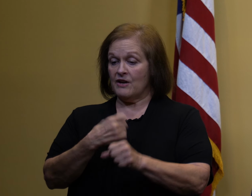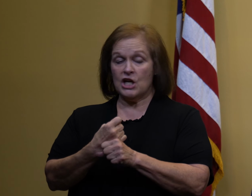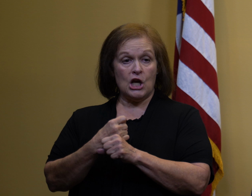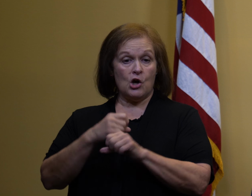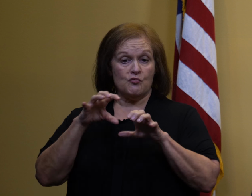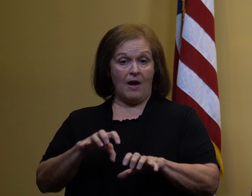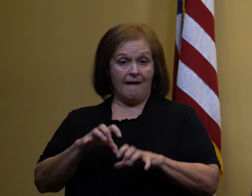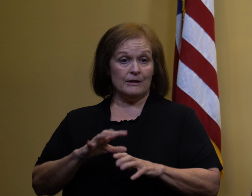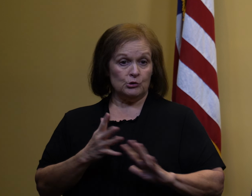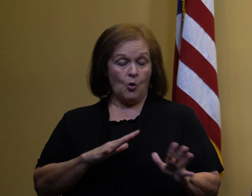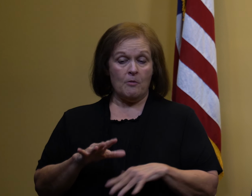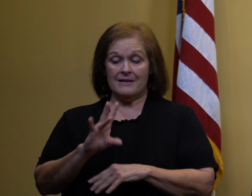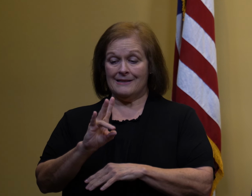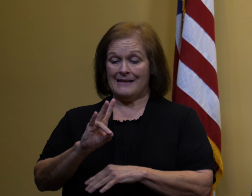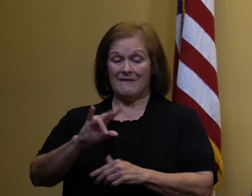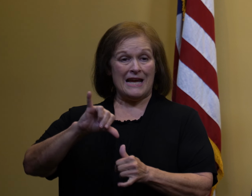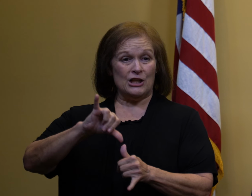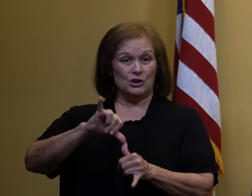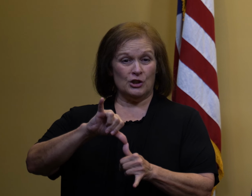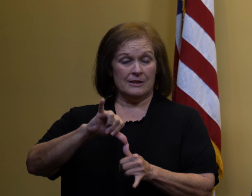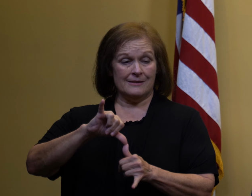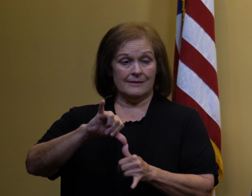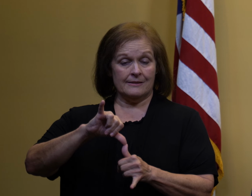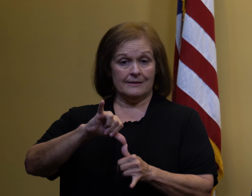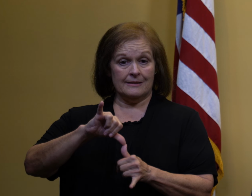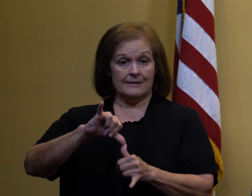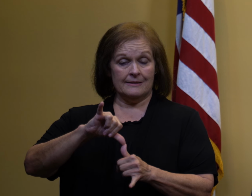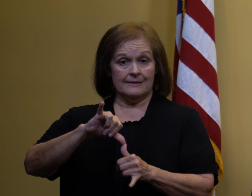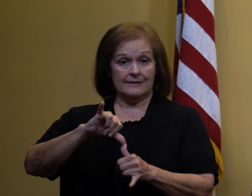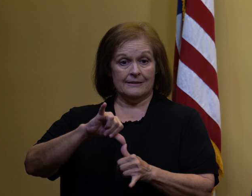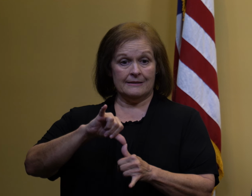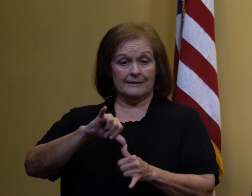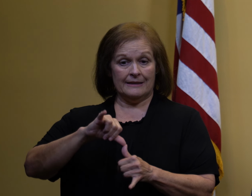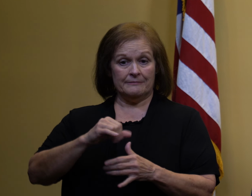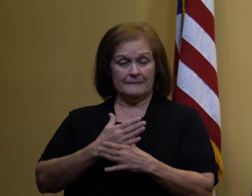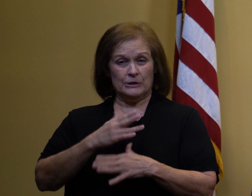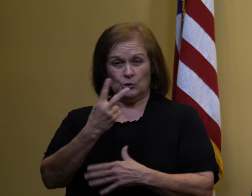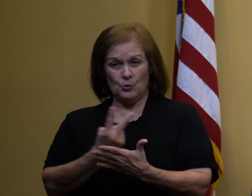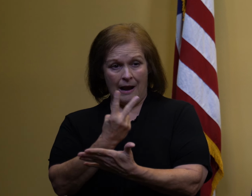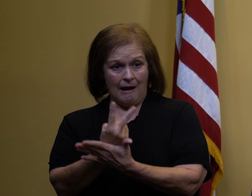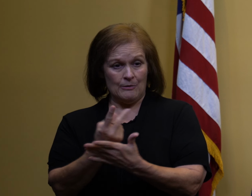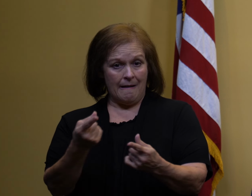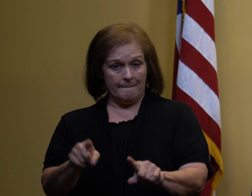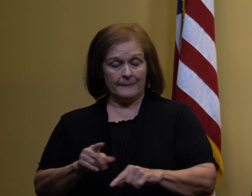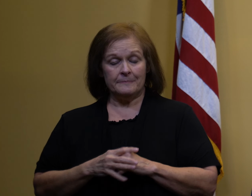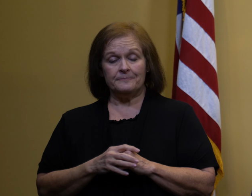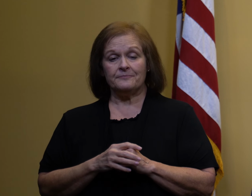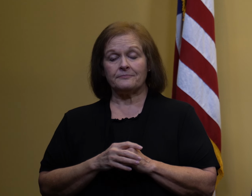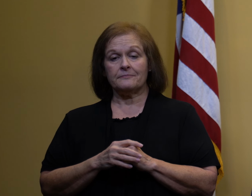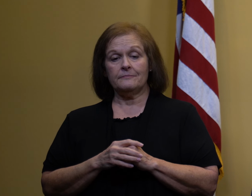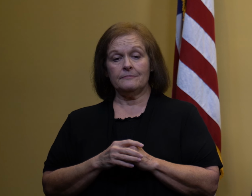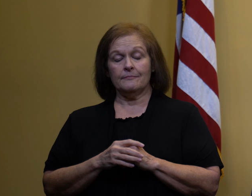rainstorm, 7 inches of rain in as little as 2 hours. There have been